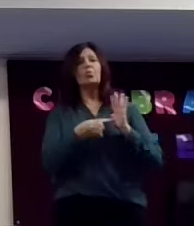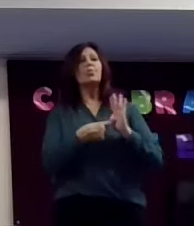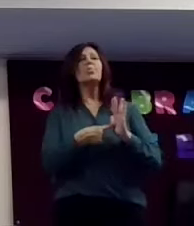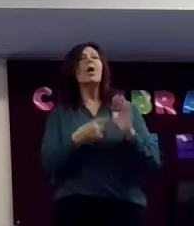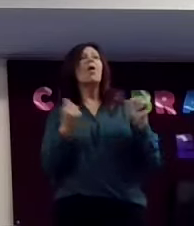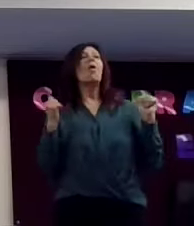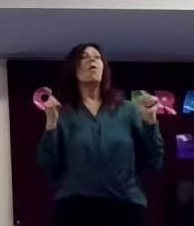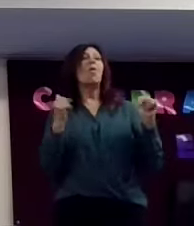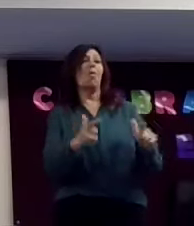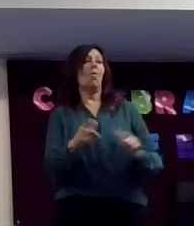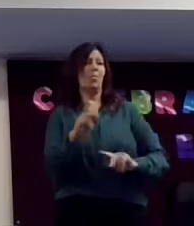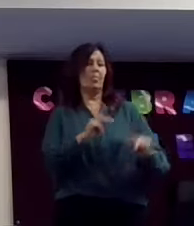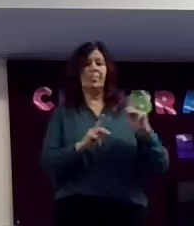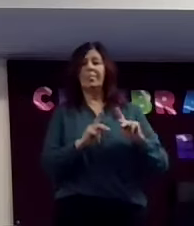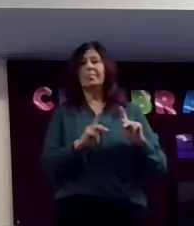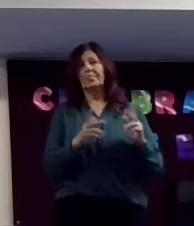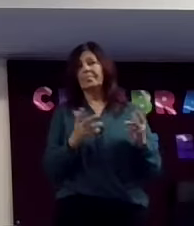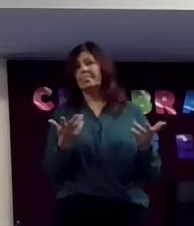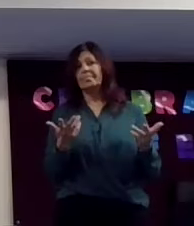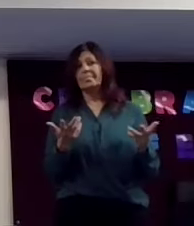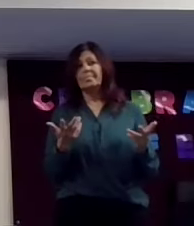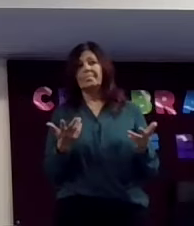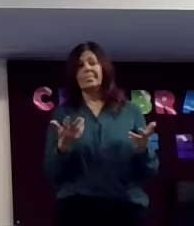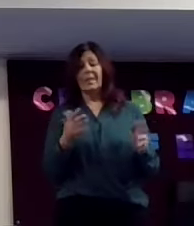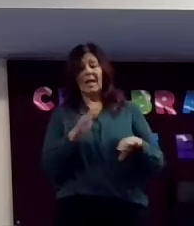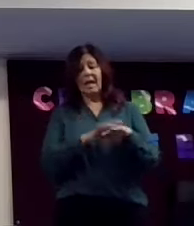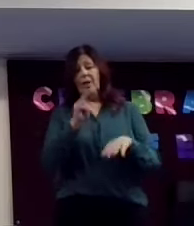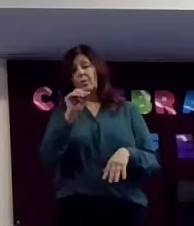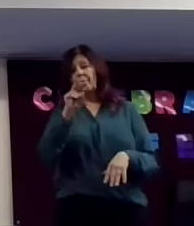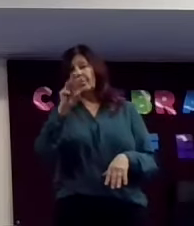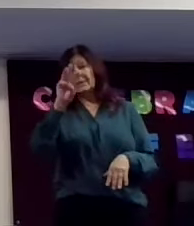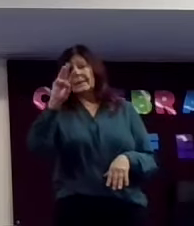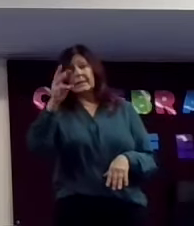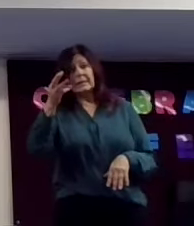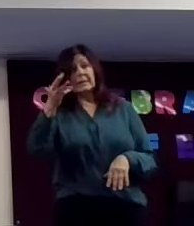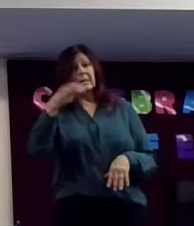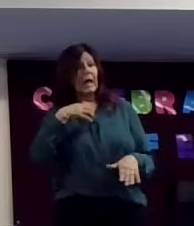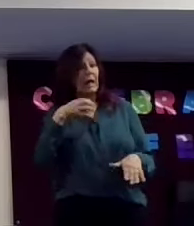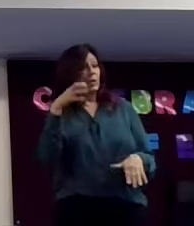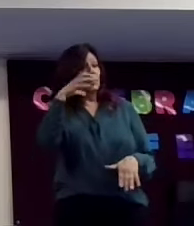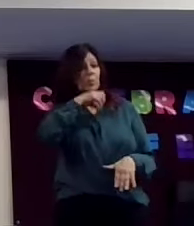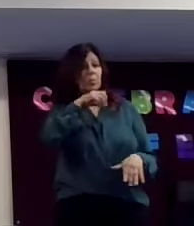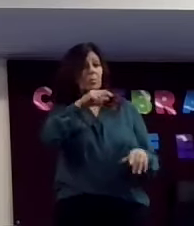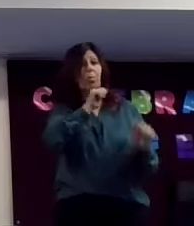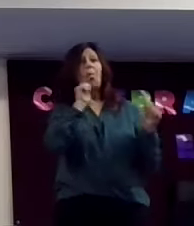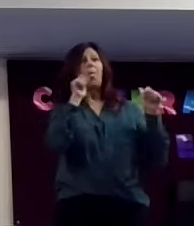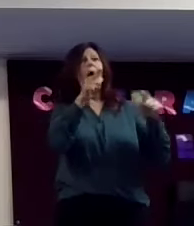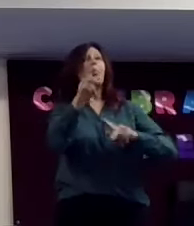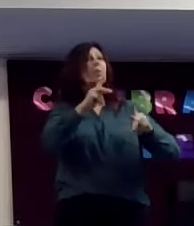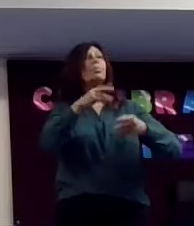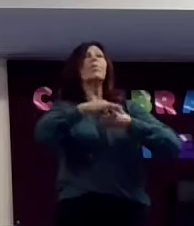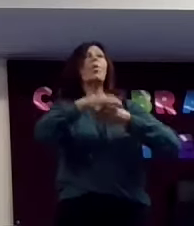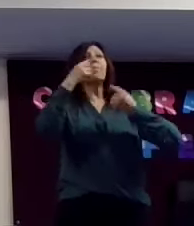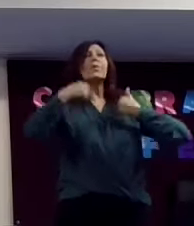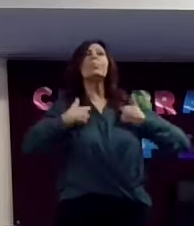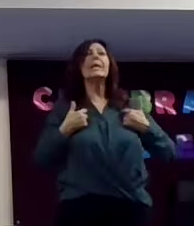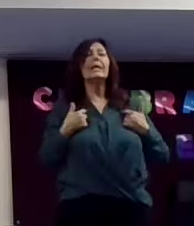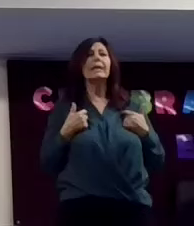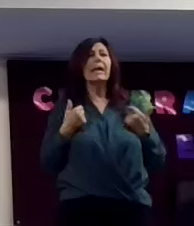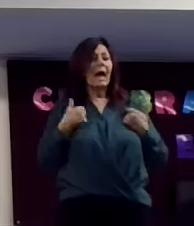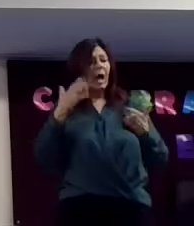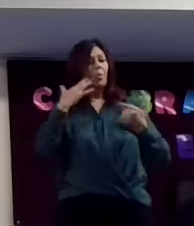represent everyone. On November 6th, I assume everybody voted for me, and I